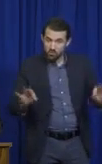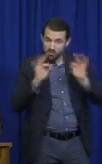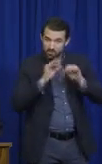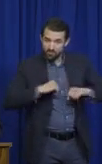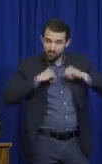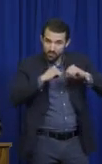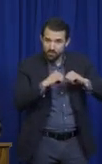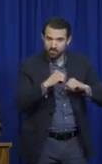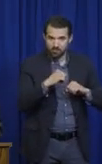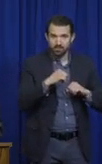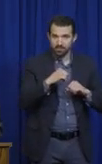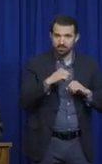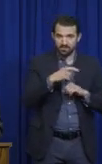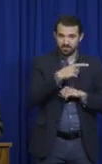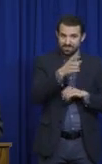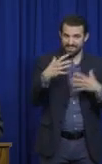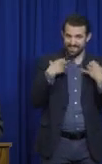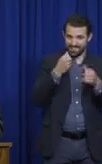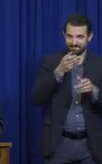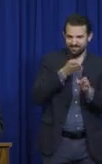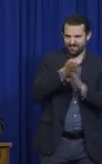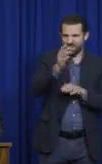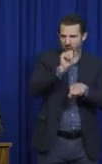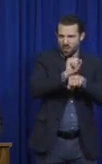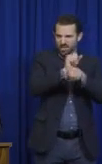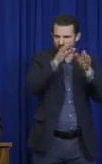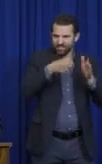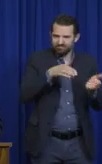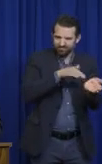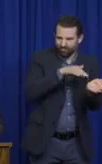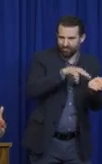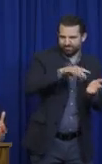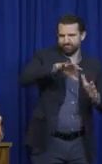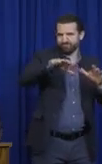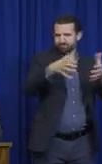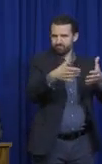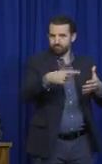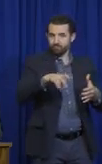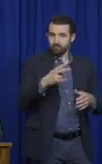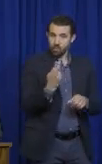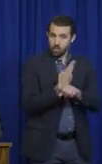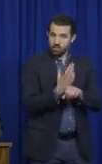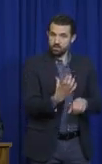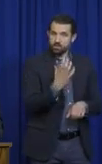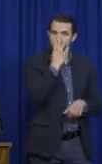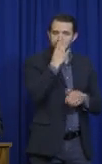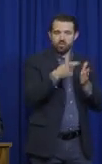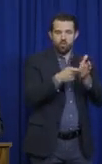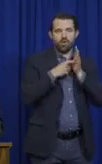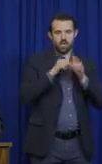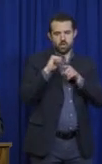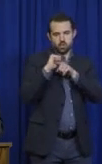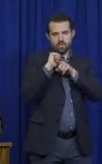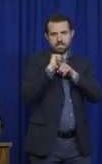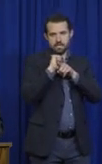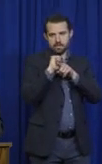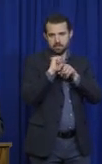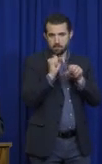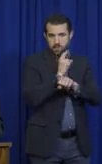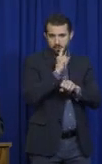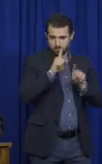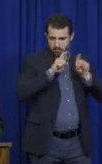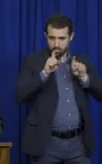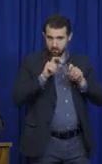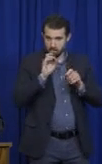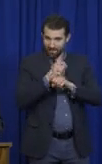can use an N95 mask, they have to go through a training and a fitment process that ensures a good fit of